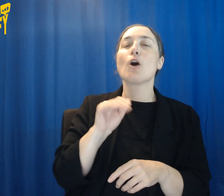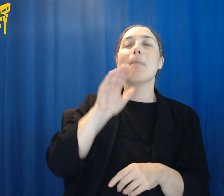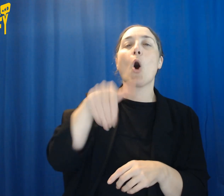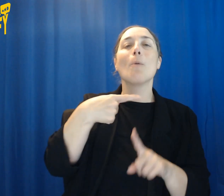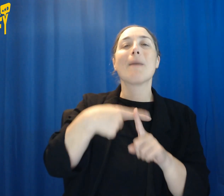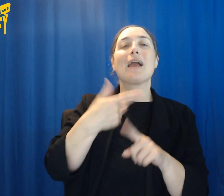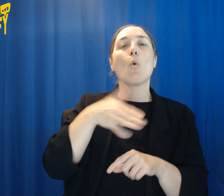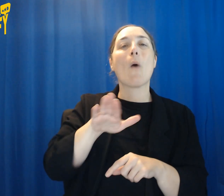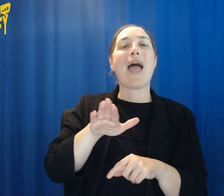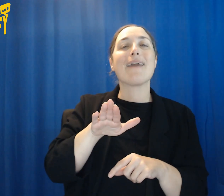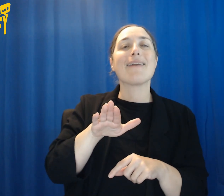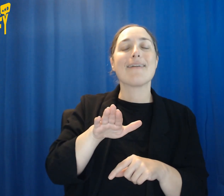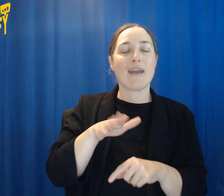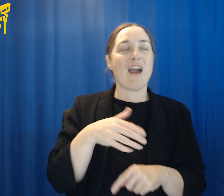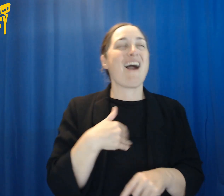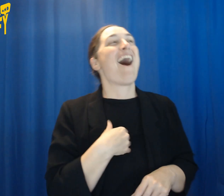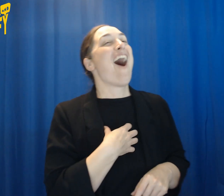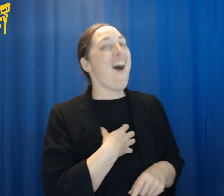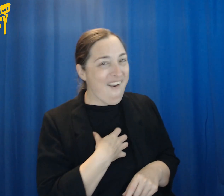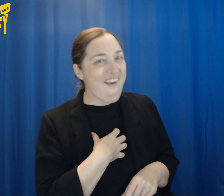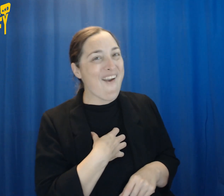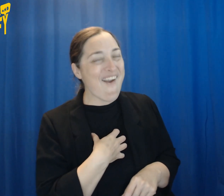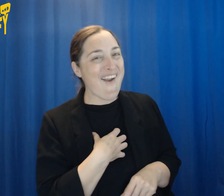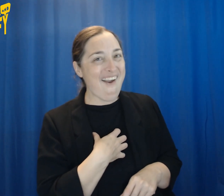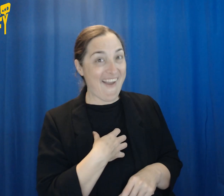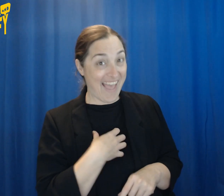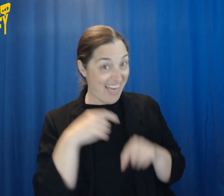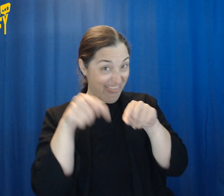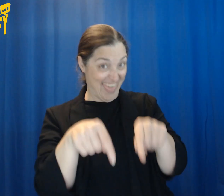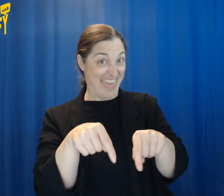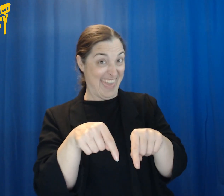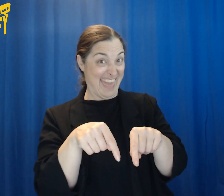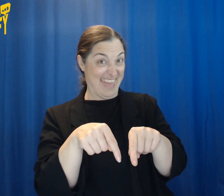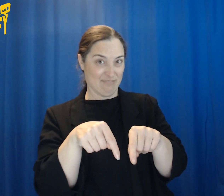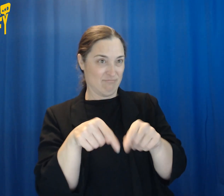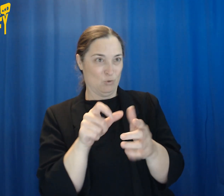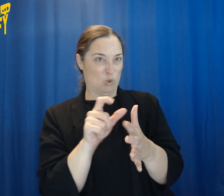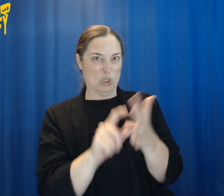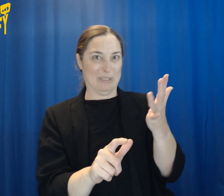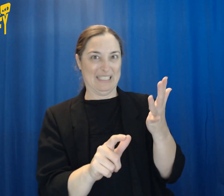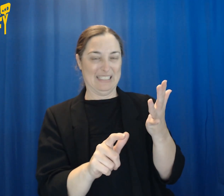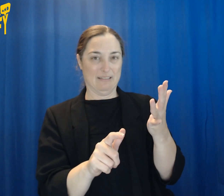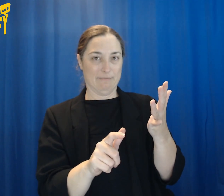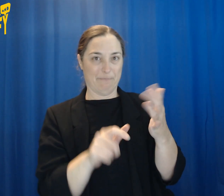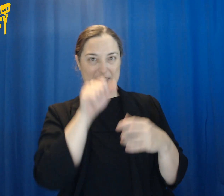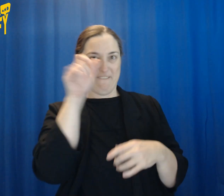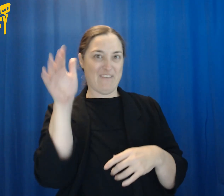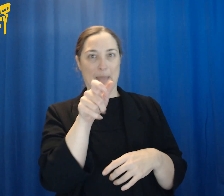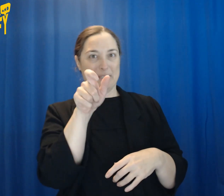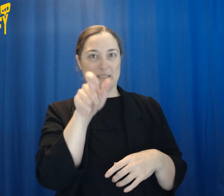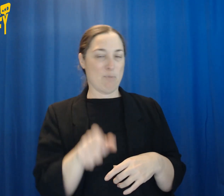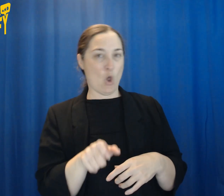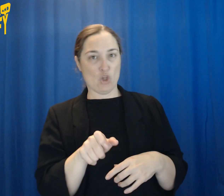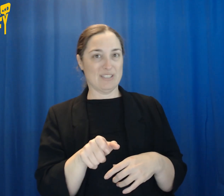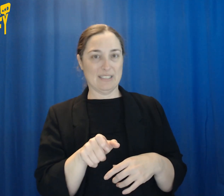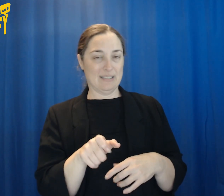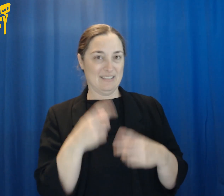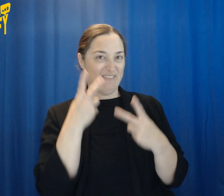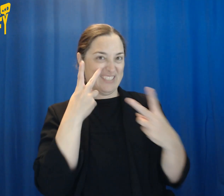people. Yeah. And he was there just like doing the famous person visiting sick kids thing?